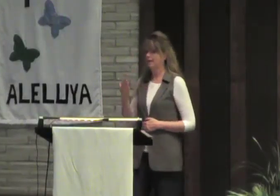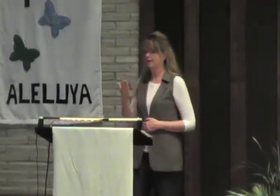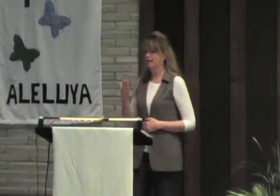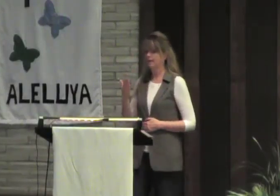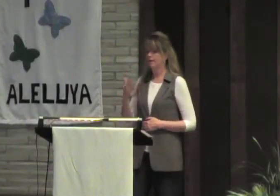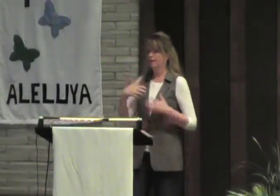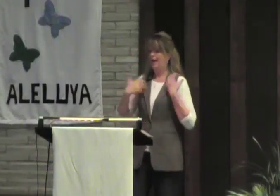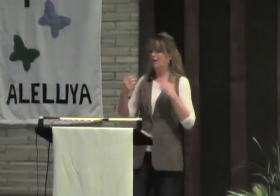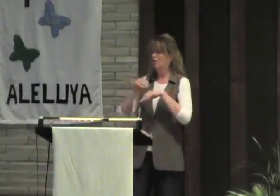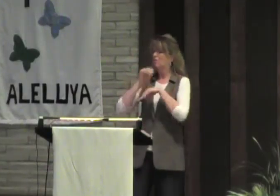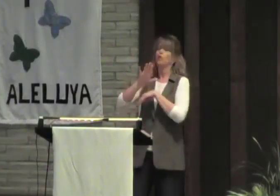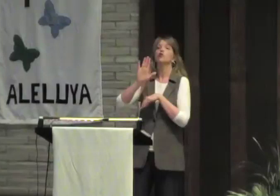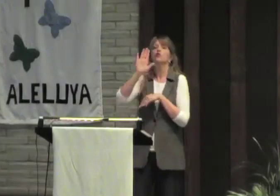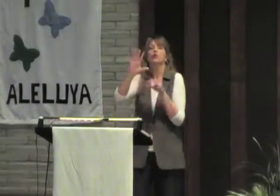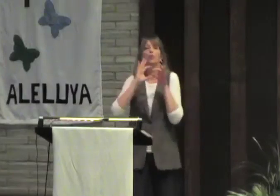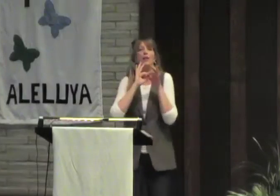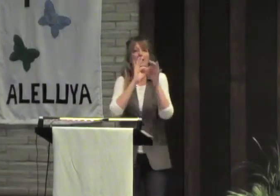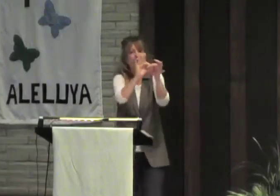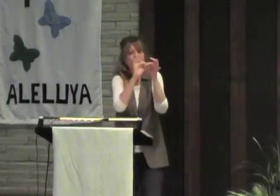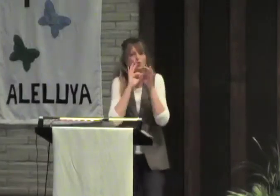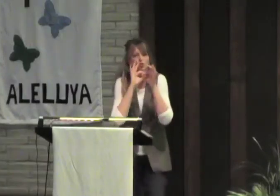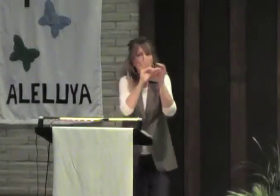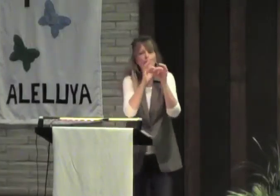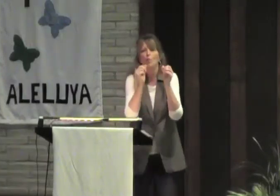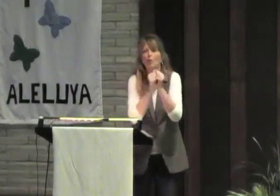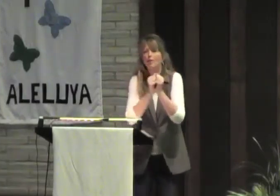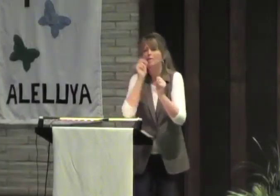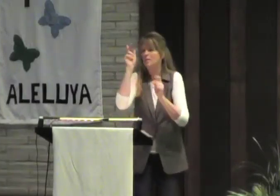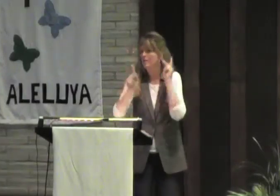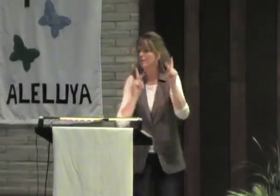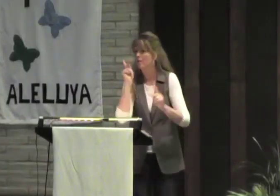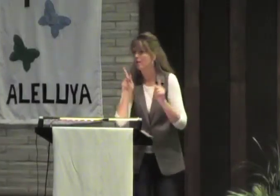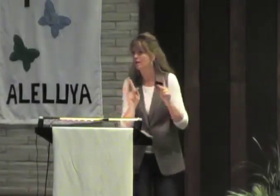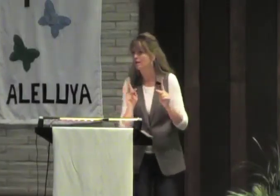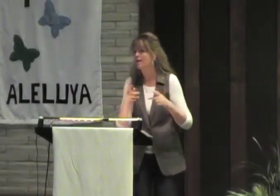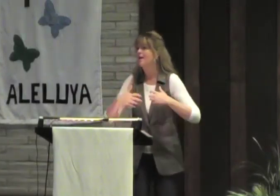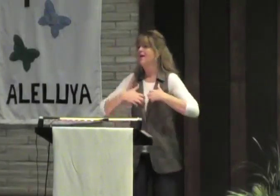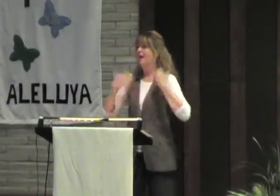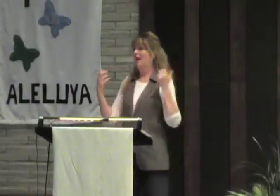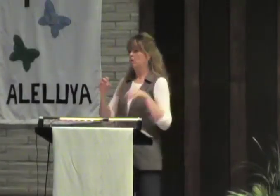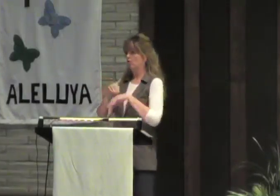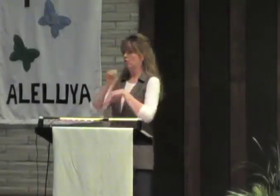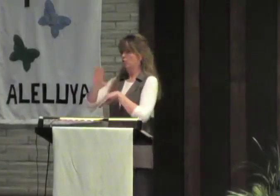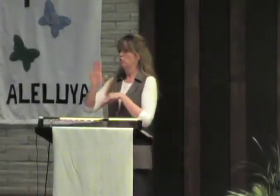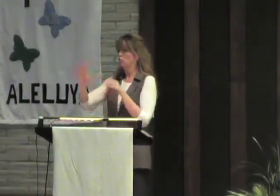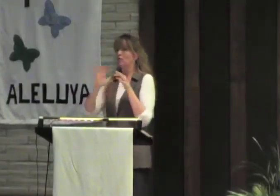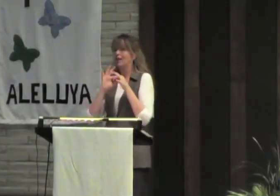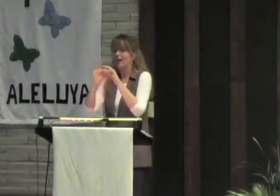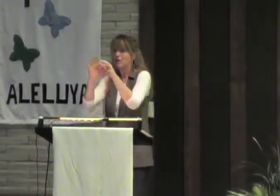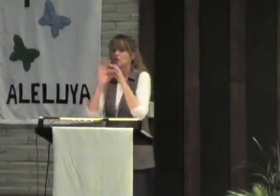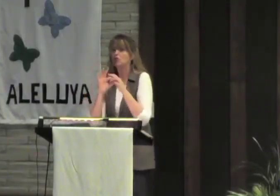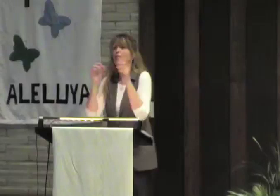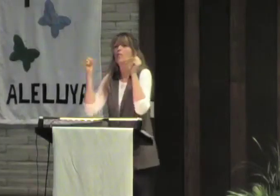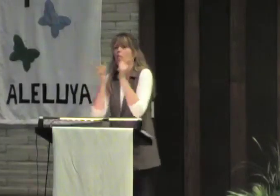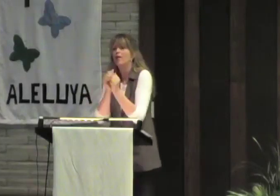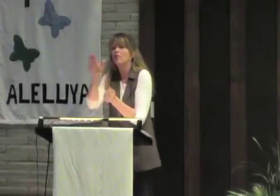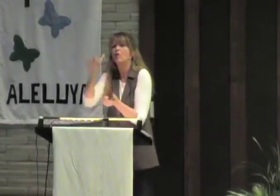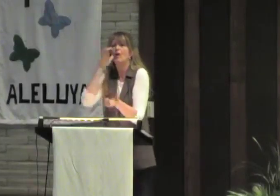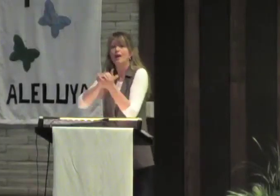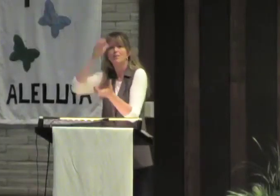our happiness, our relationships with people. Anger influences your relationships